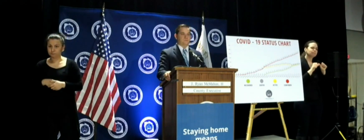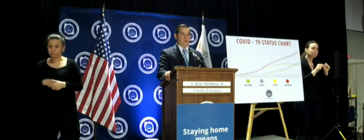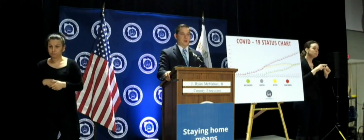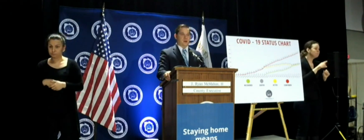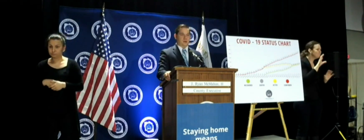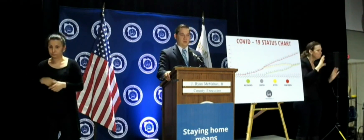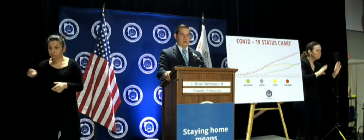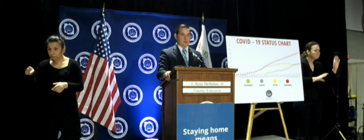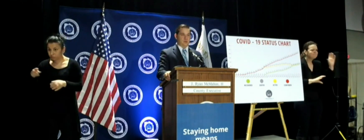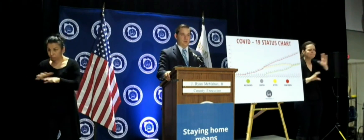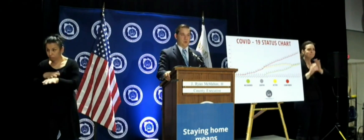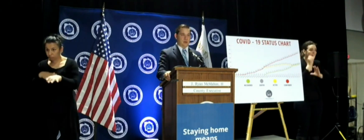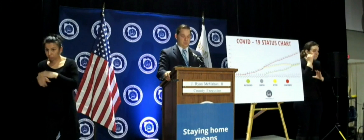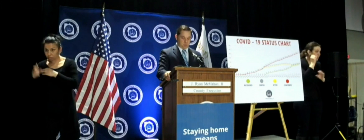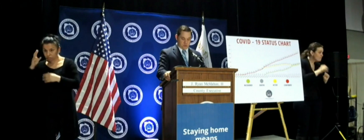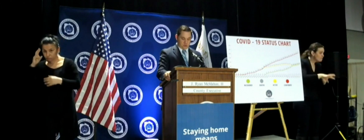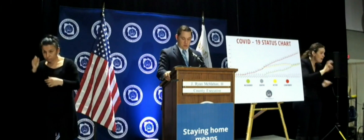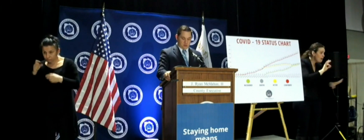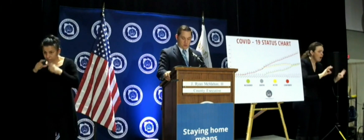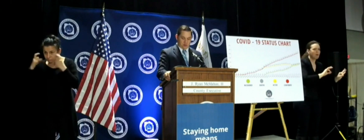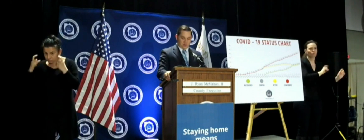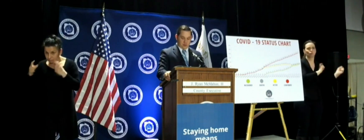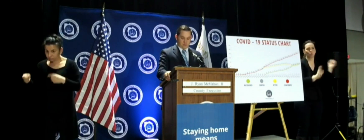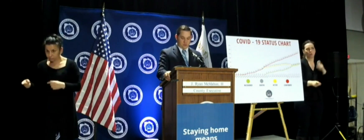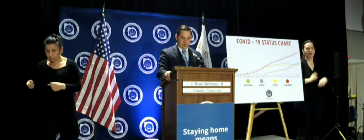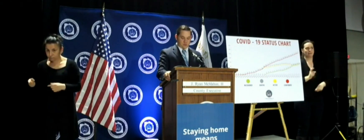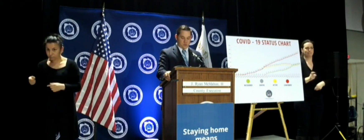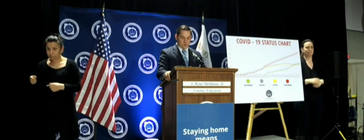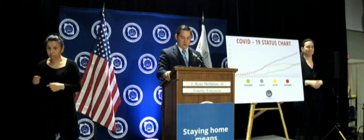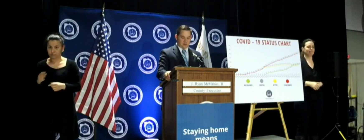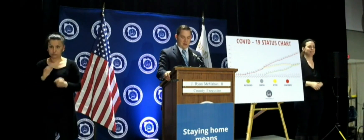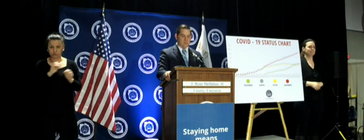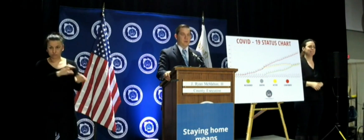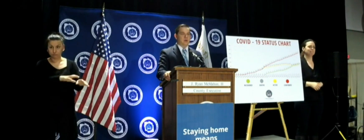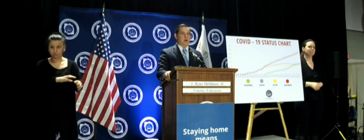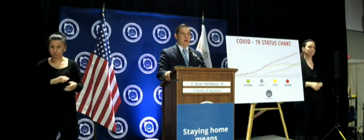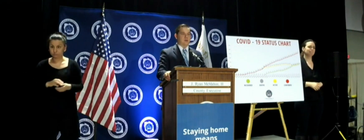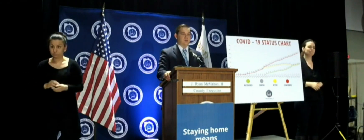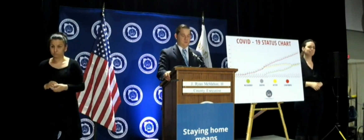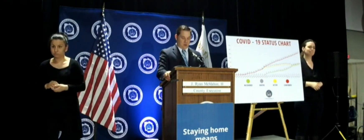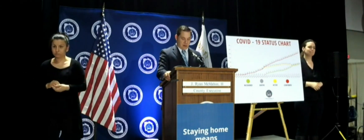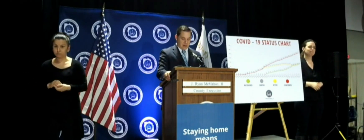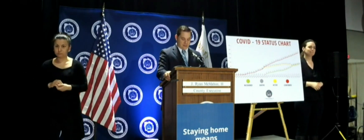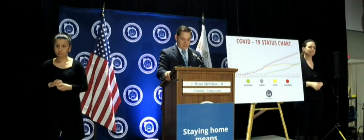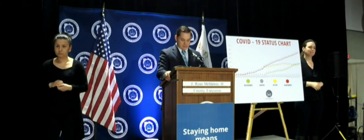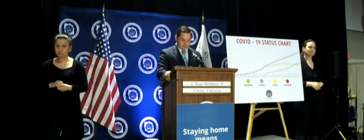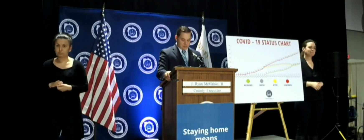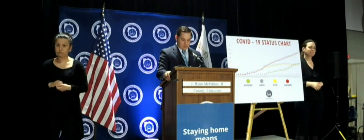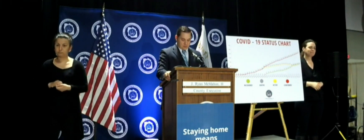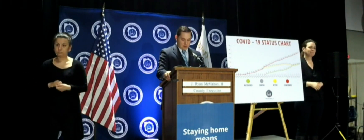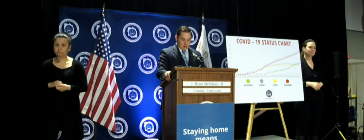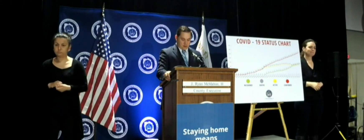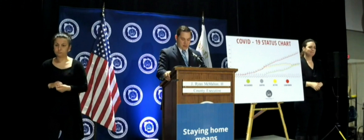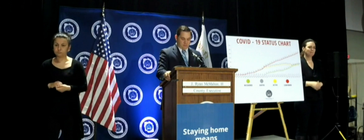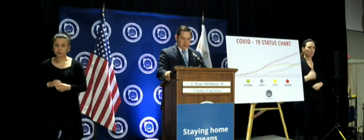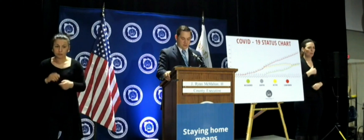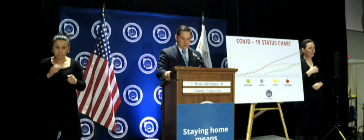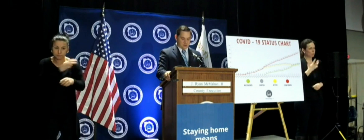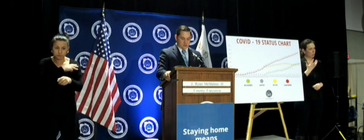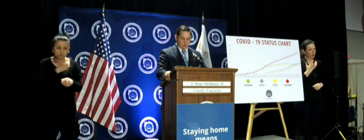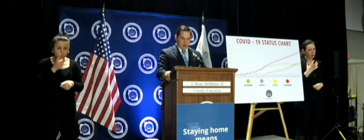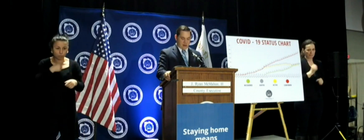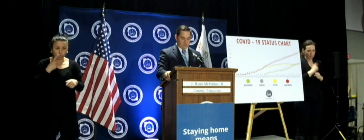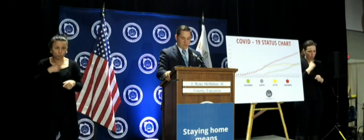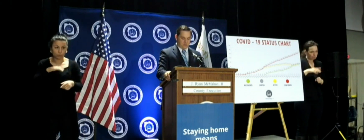PPE that you can donate, please donate them to us. We will get them to the front lines. Again,